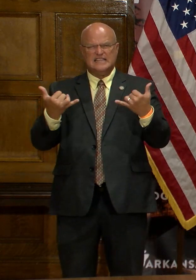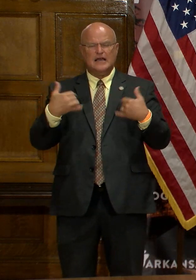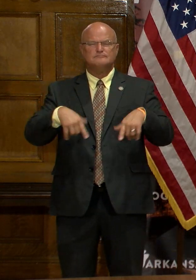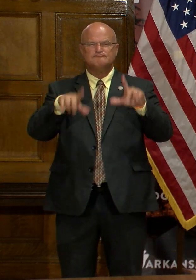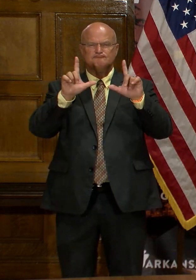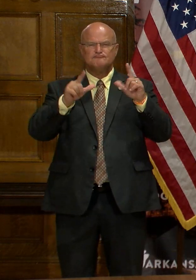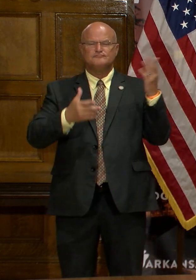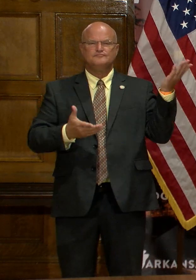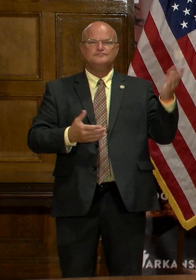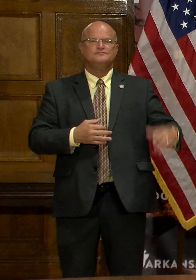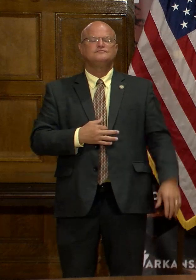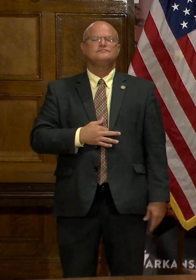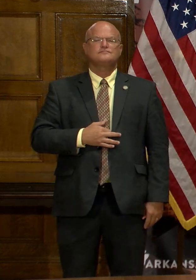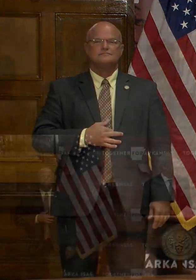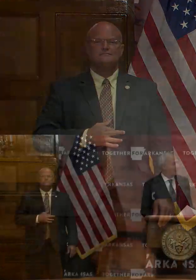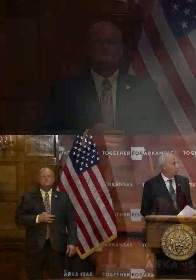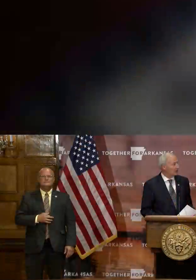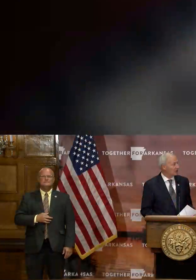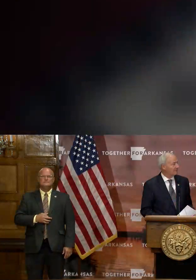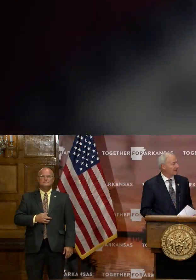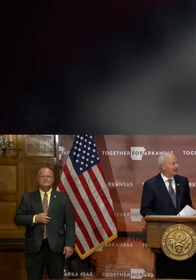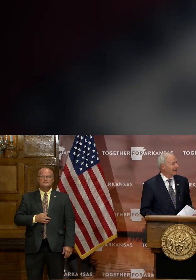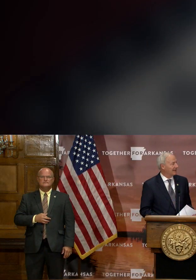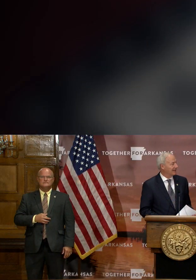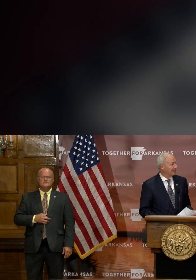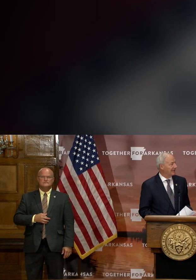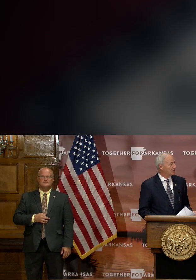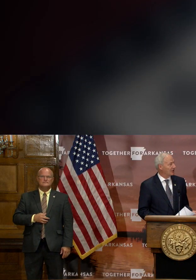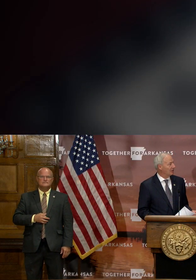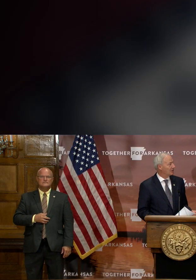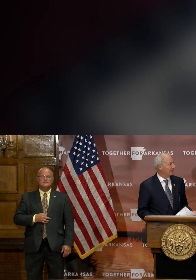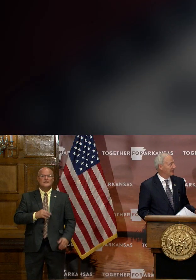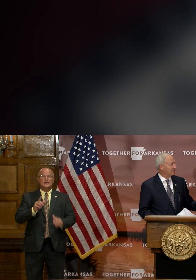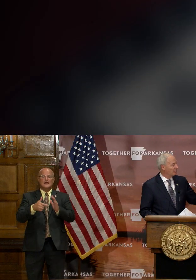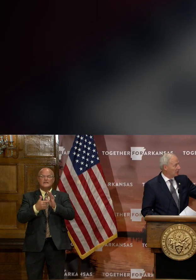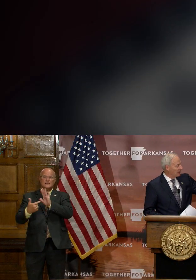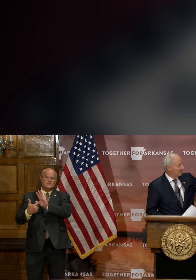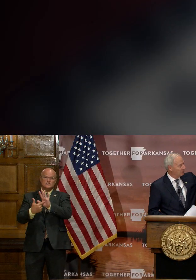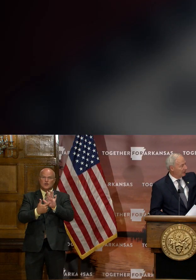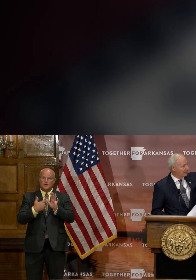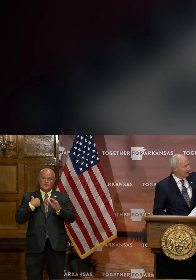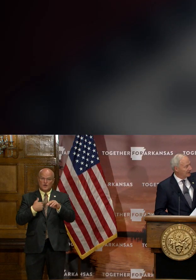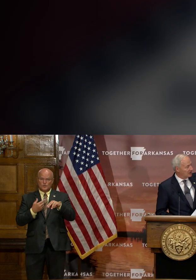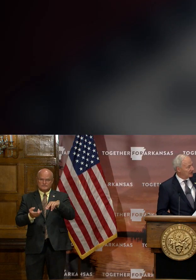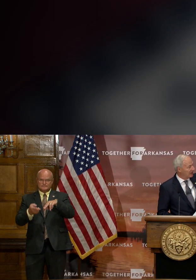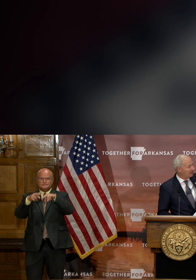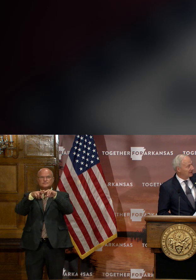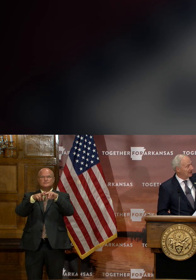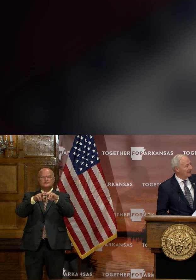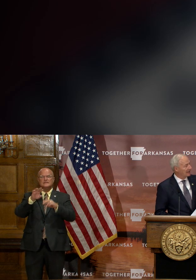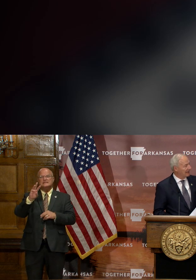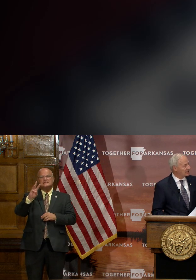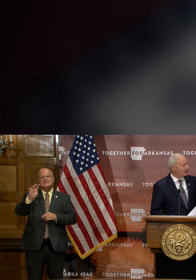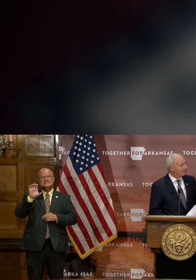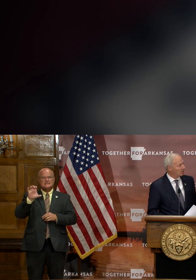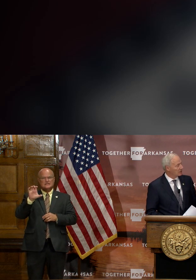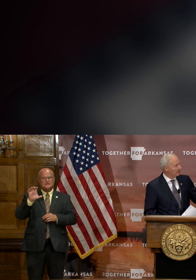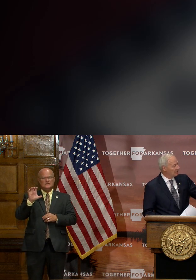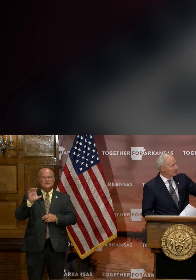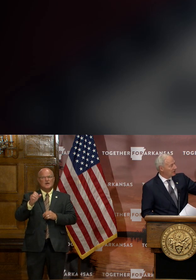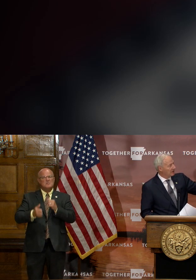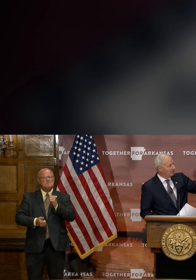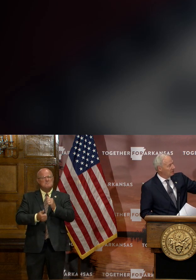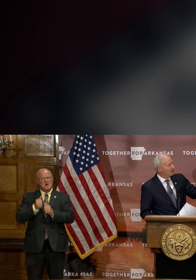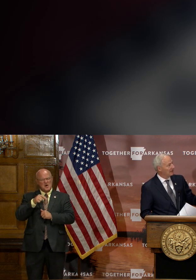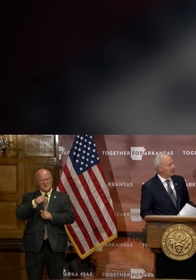the graph here, which again shows that we're up with the 600 cases. Most